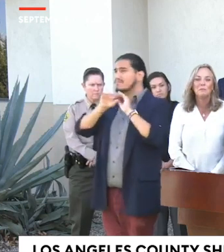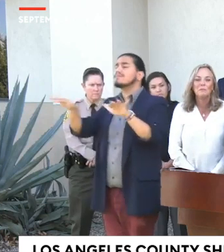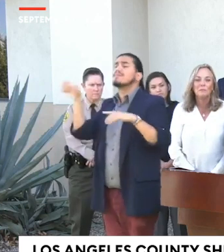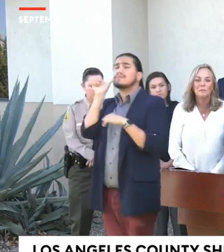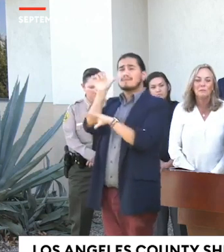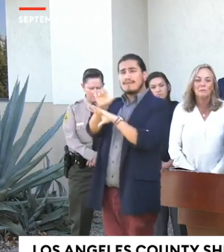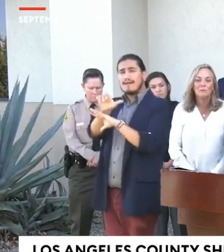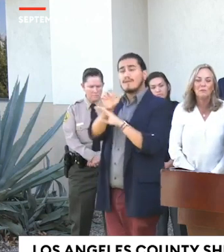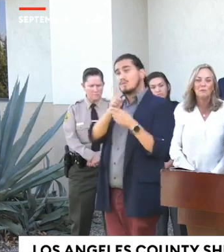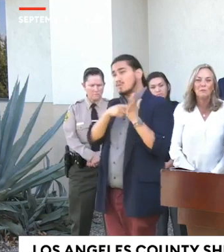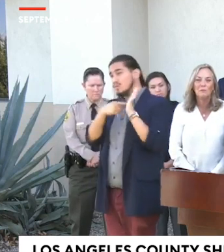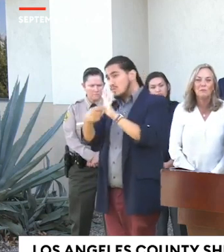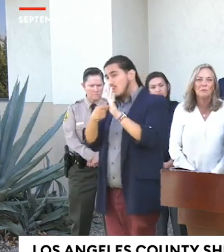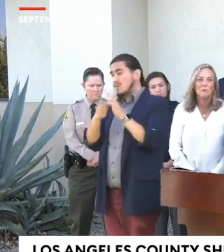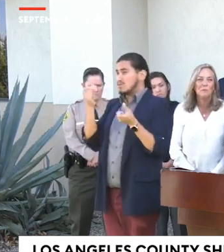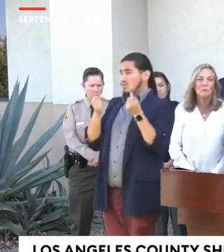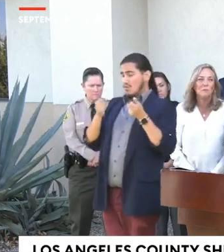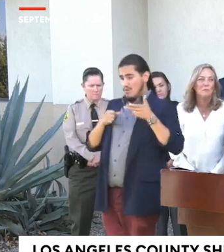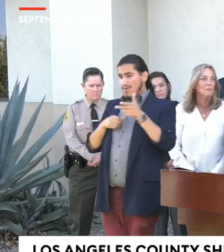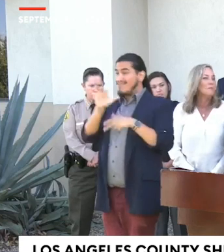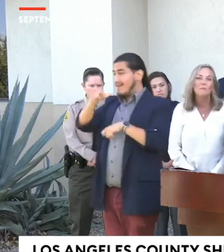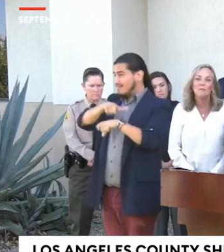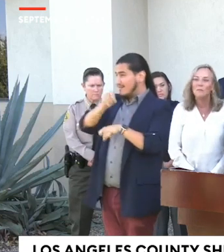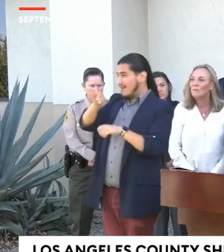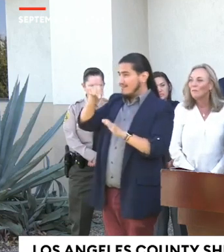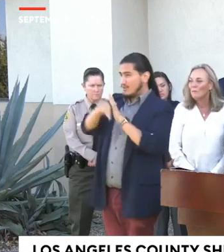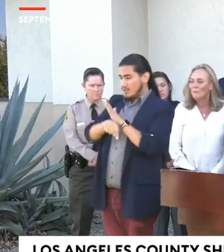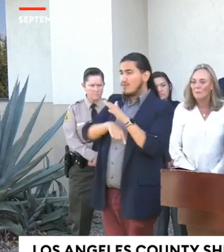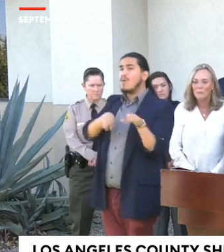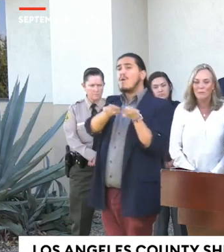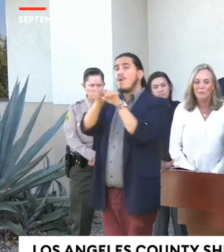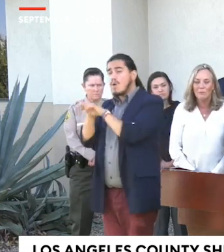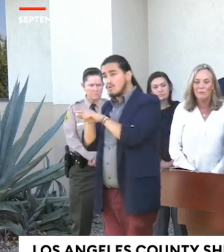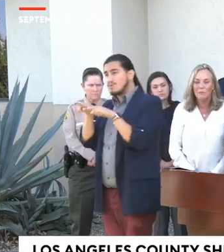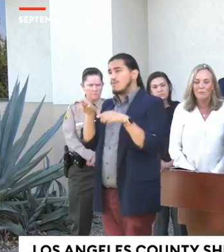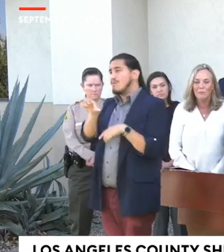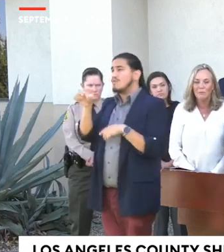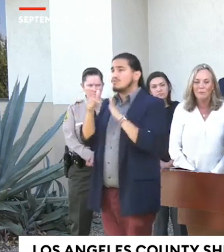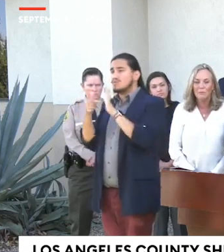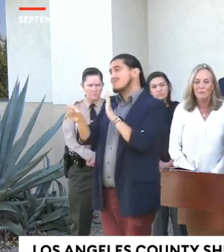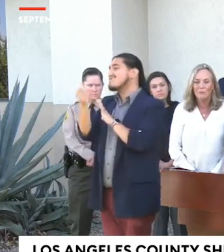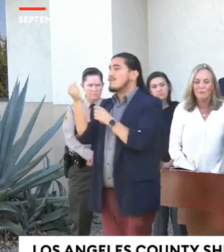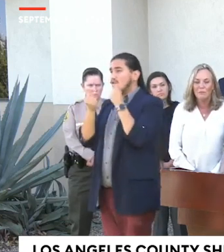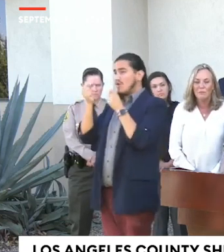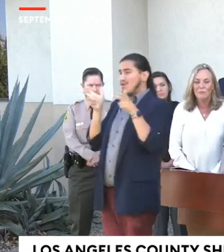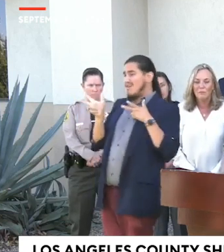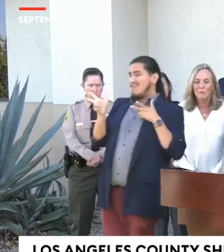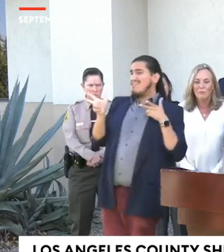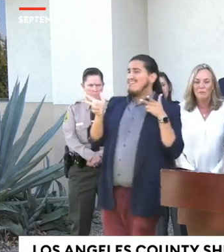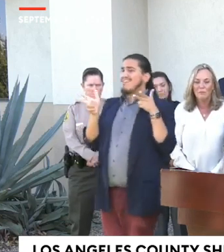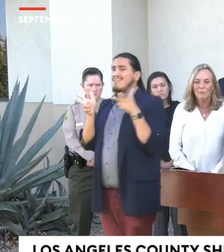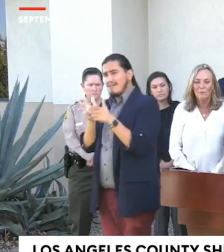last night, which showed a patrol car at the time of the murder, also shows a vehicle driving next to Ryan's